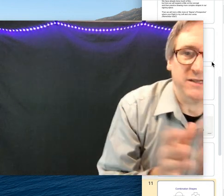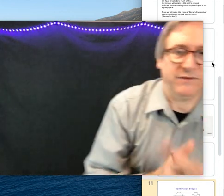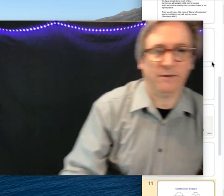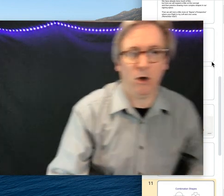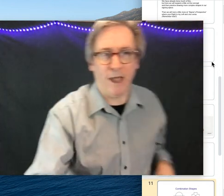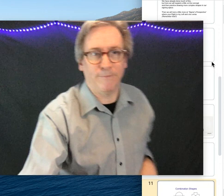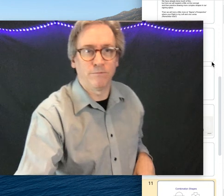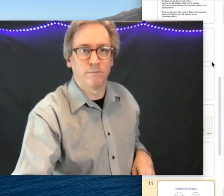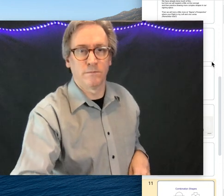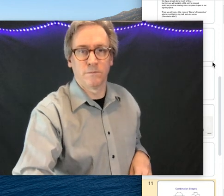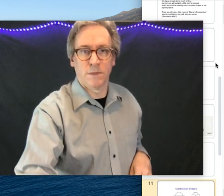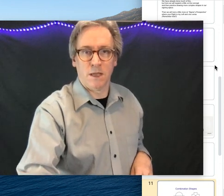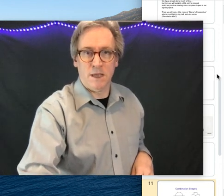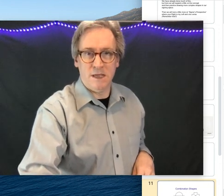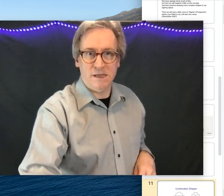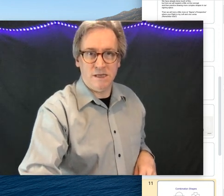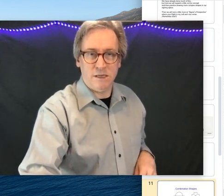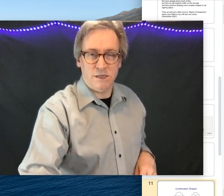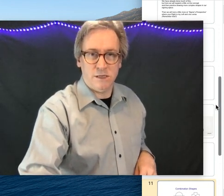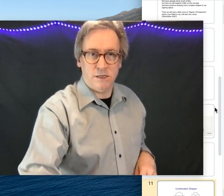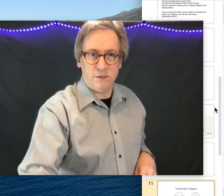Here comes the thing. Okay.